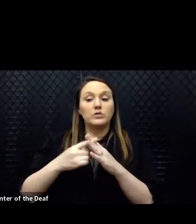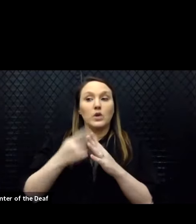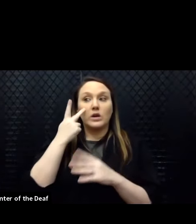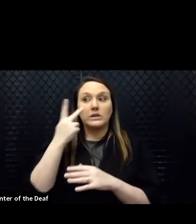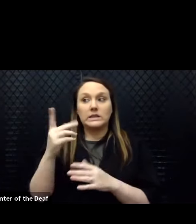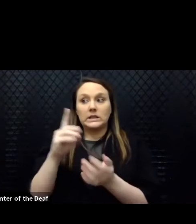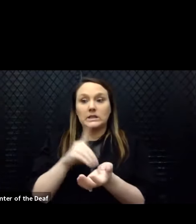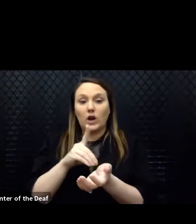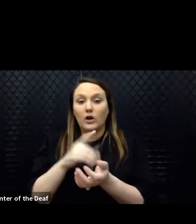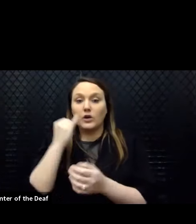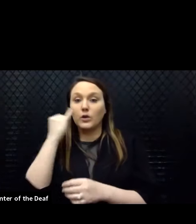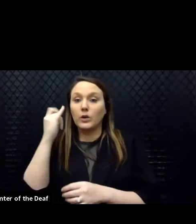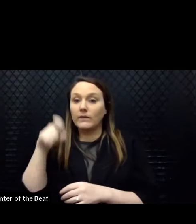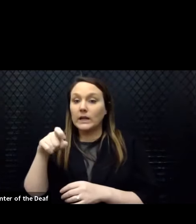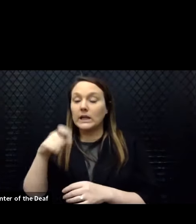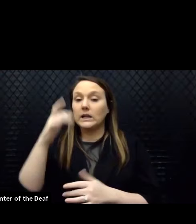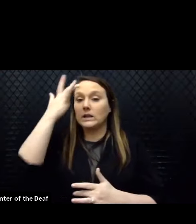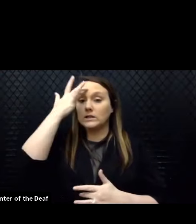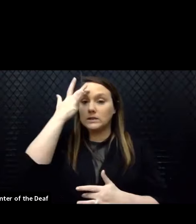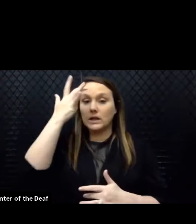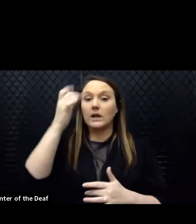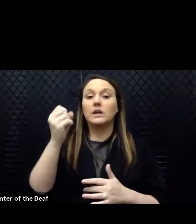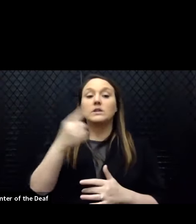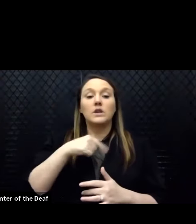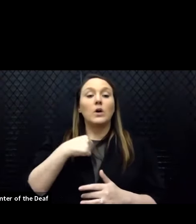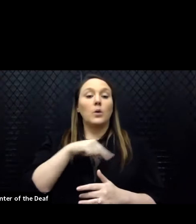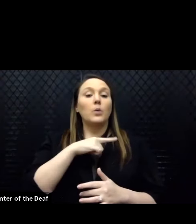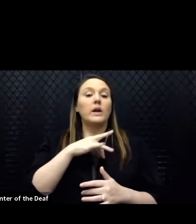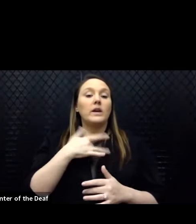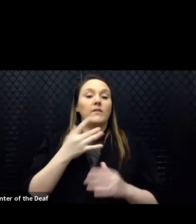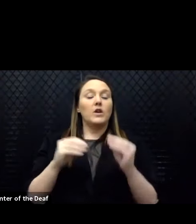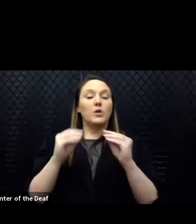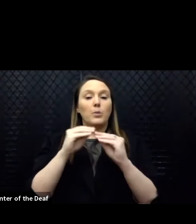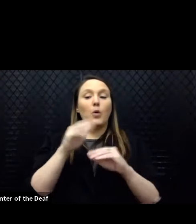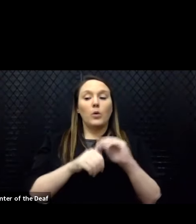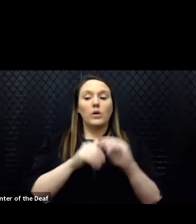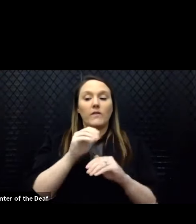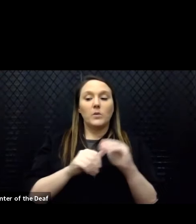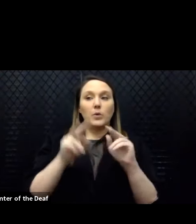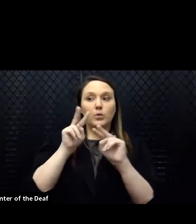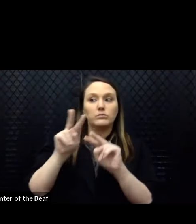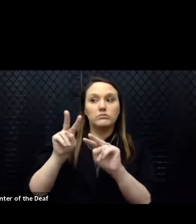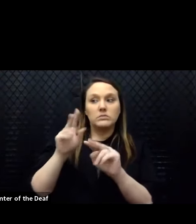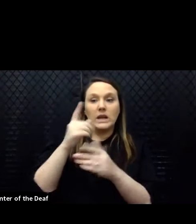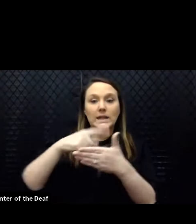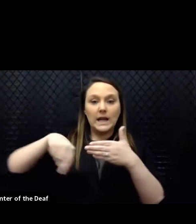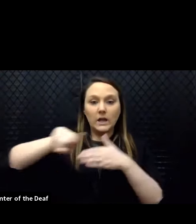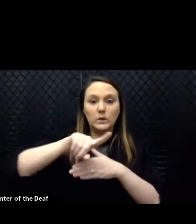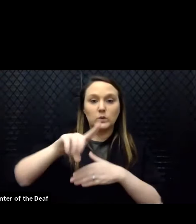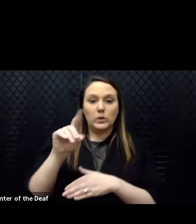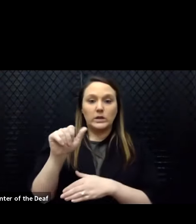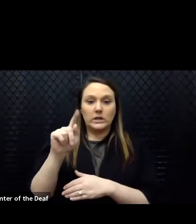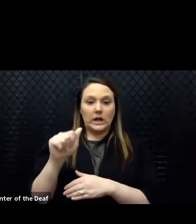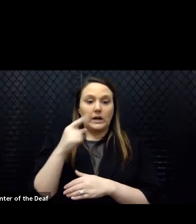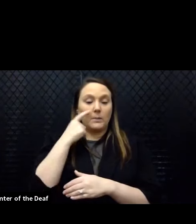to and those types of things. And so we feel more confident looking at next week's data since we're still in an incubation period